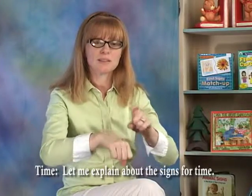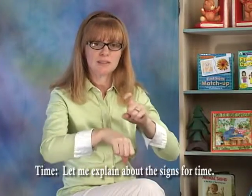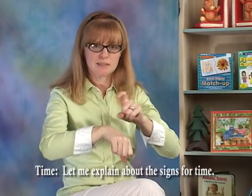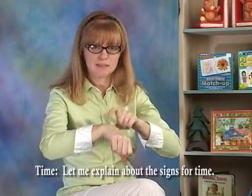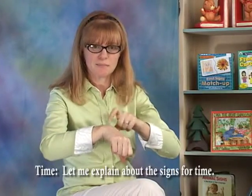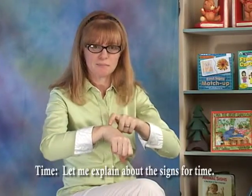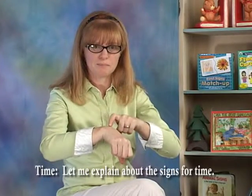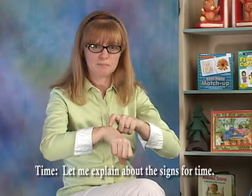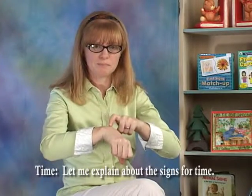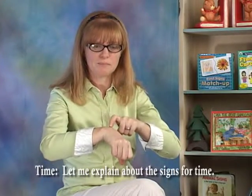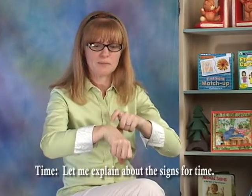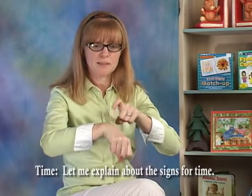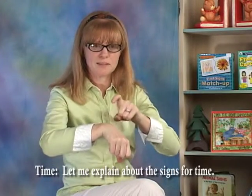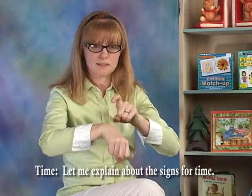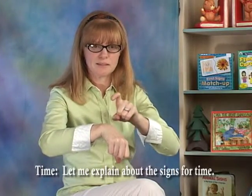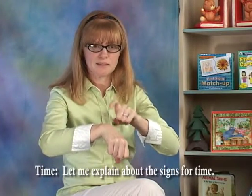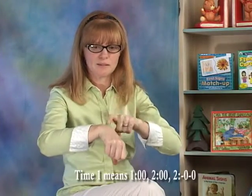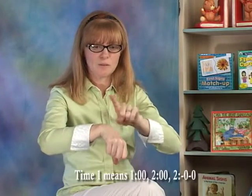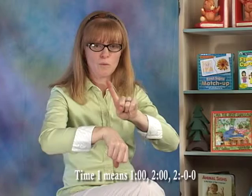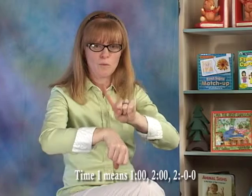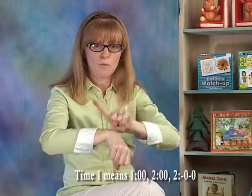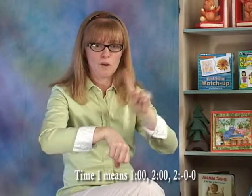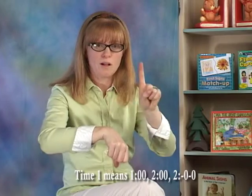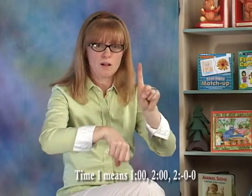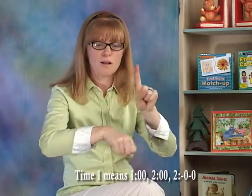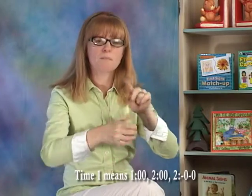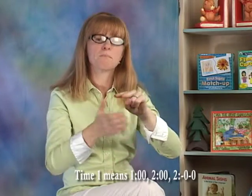Let me explain a little bit about the signs for time.